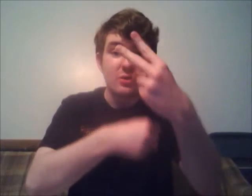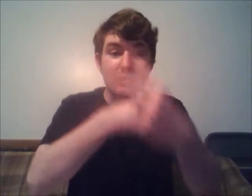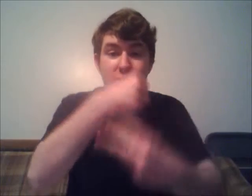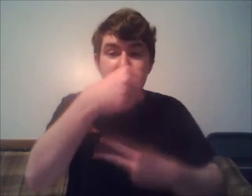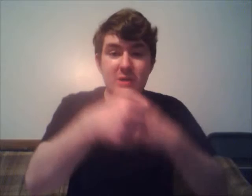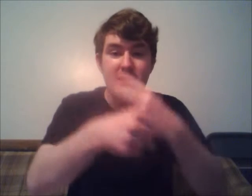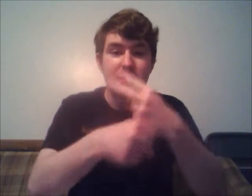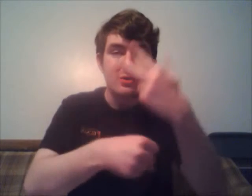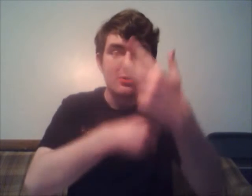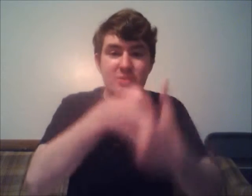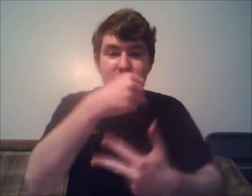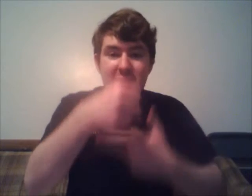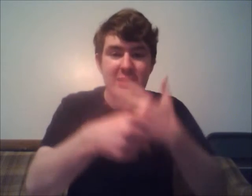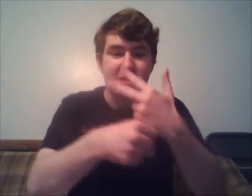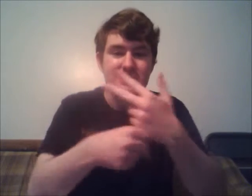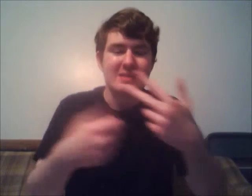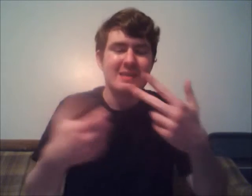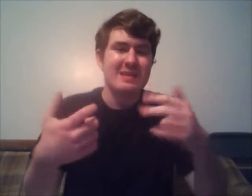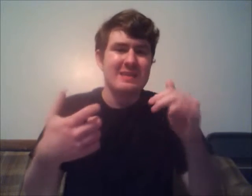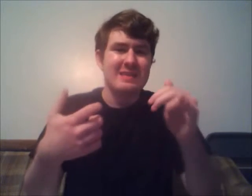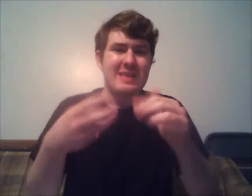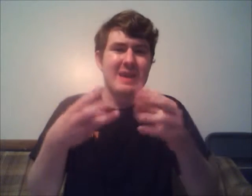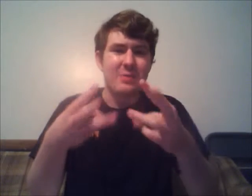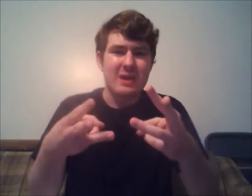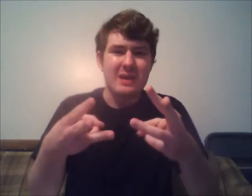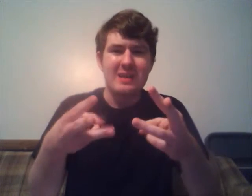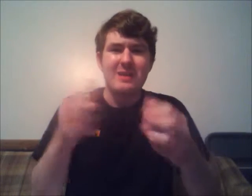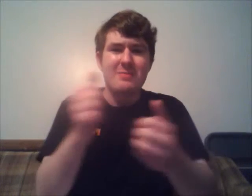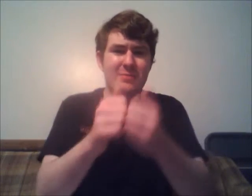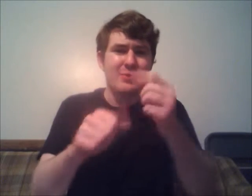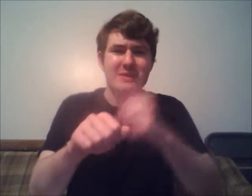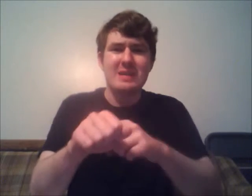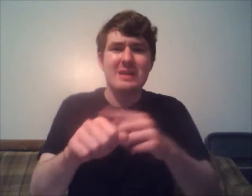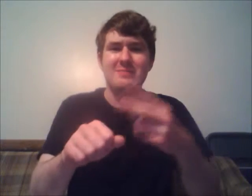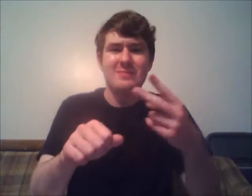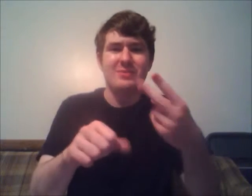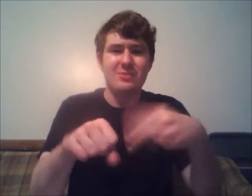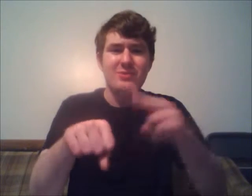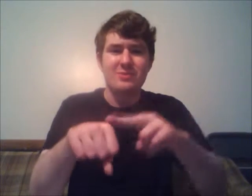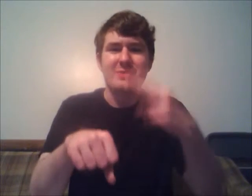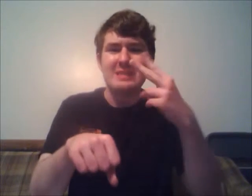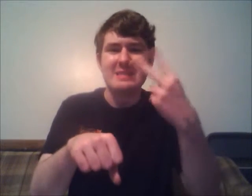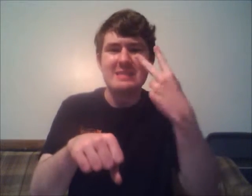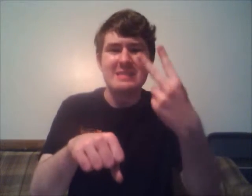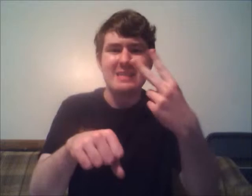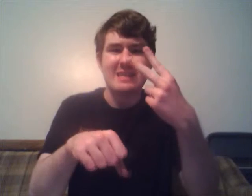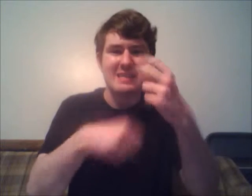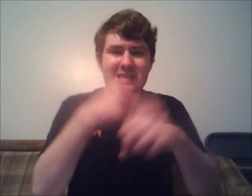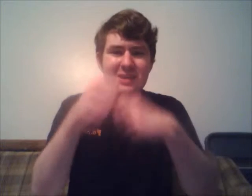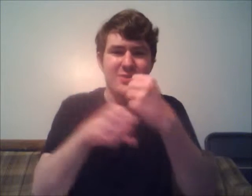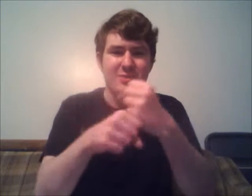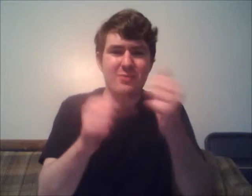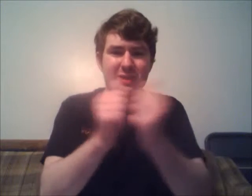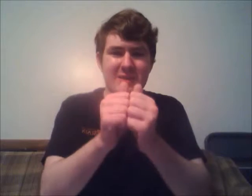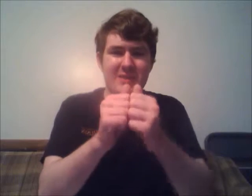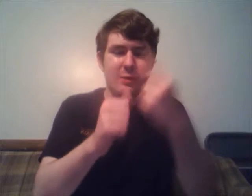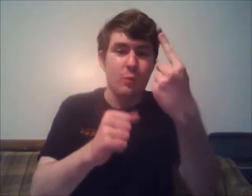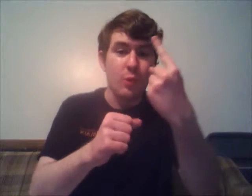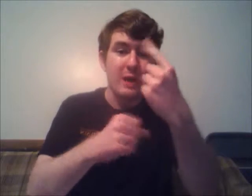2 years, 3 years. That way, most of the time you normally see year with like 1